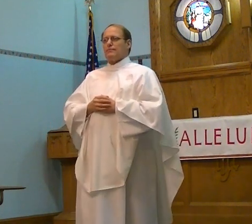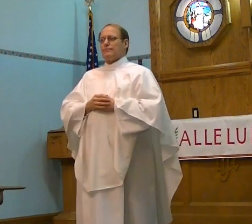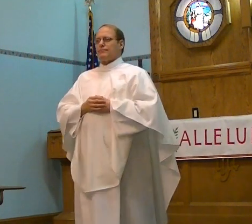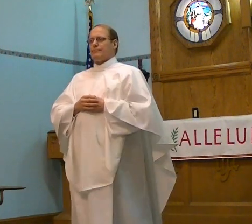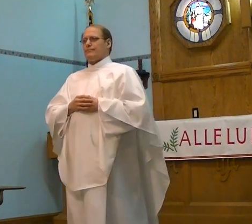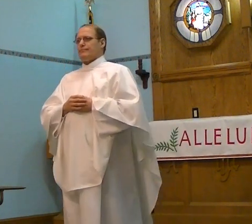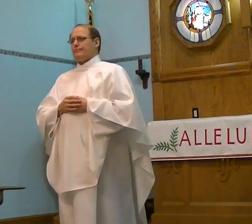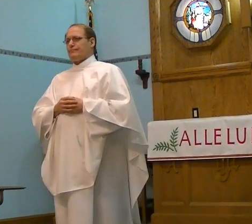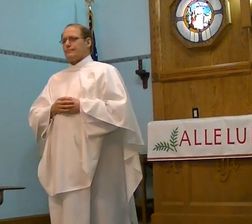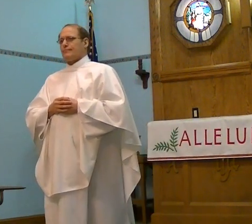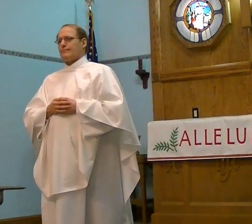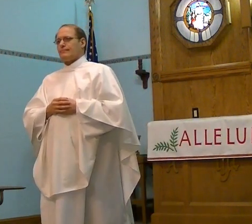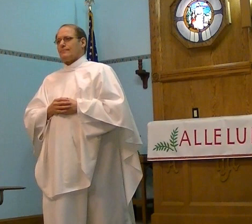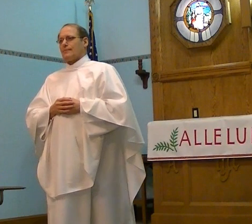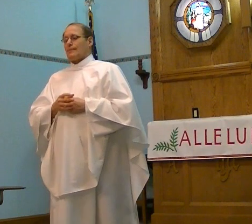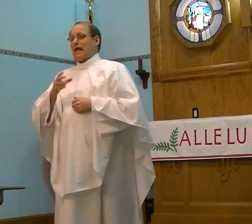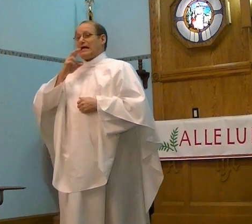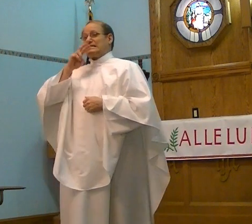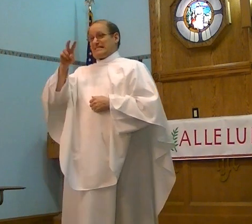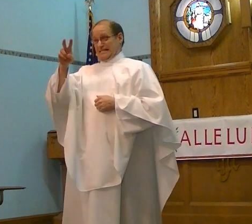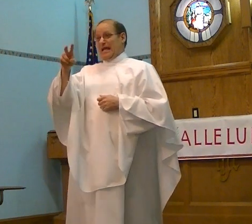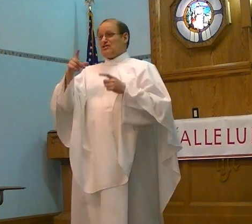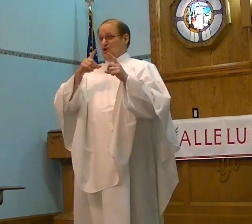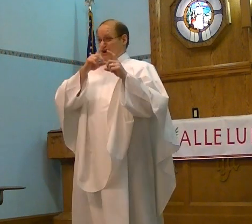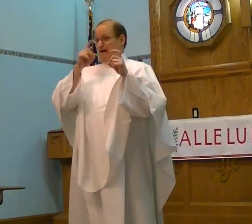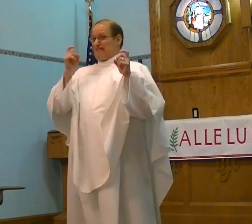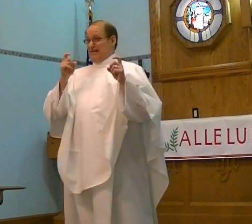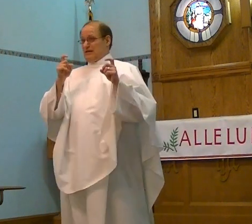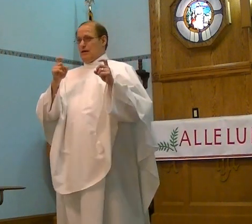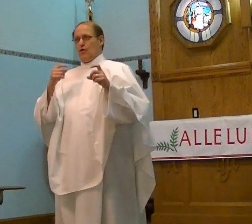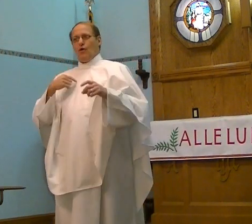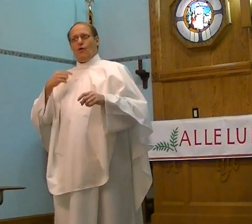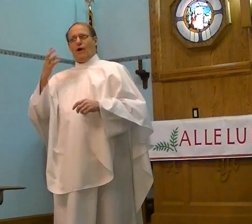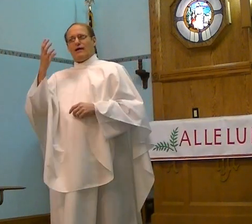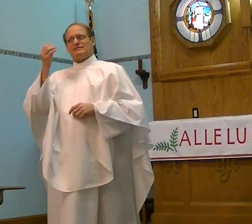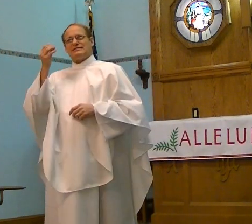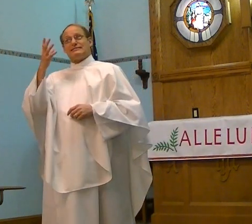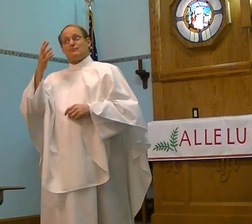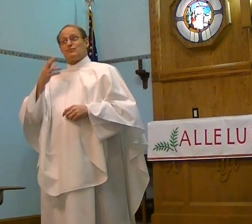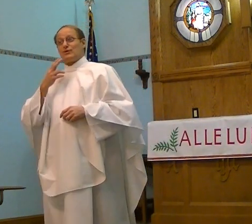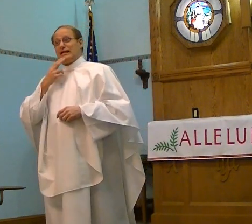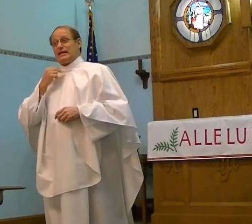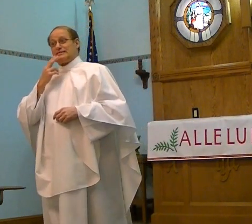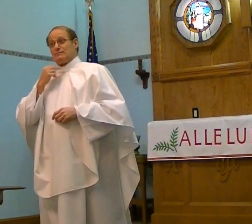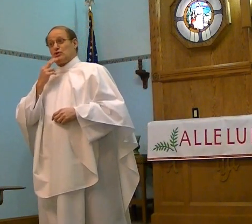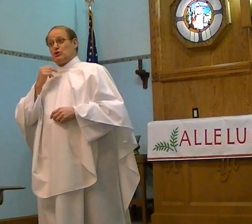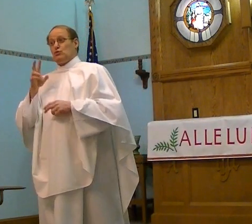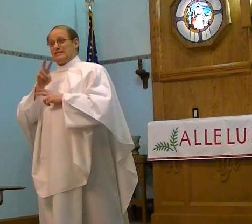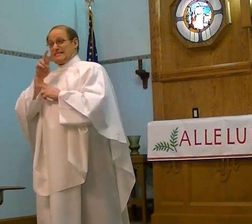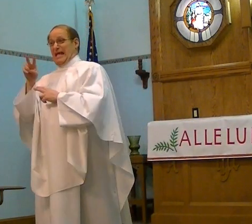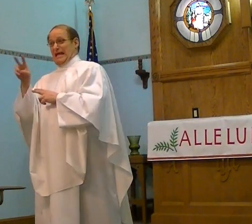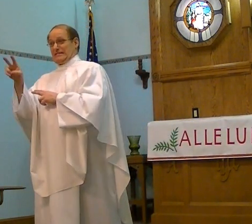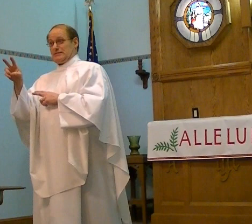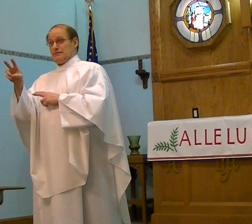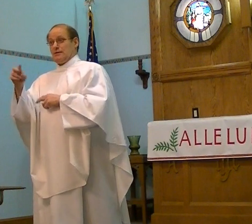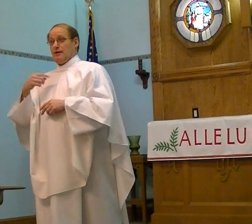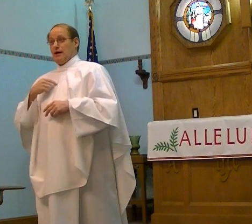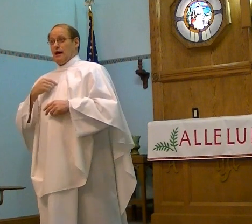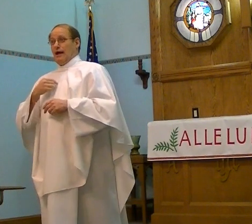Death. Snakes are ugly? Oh, I have seen some pretty, some cute snakes. I